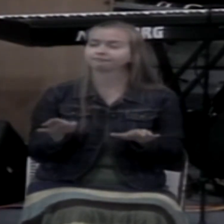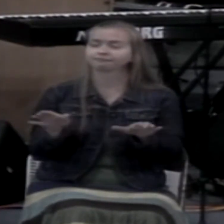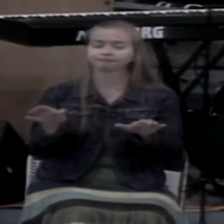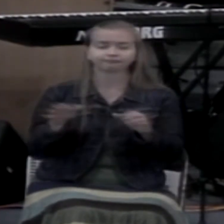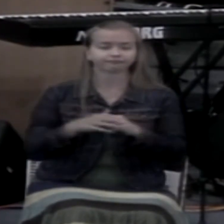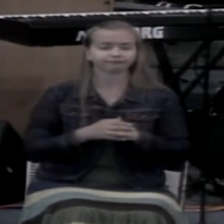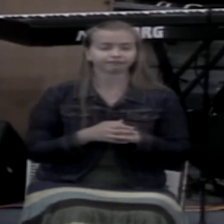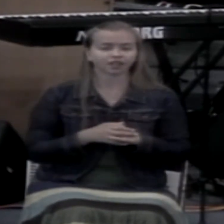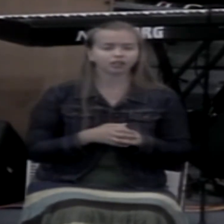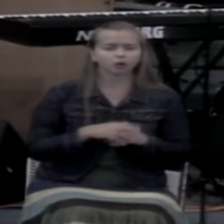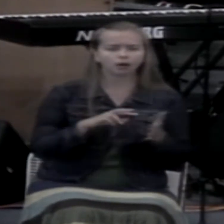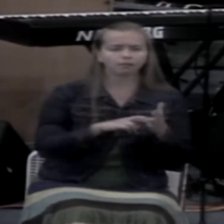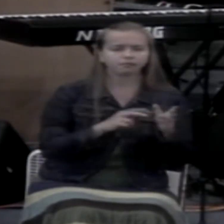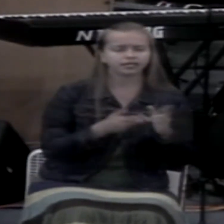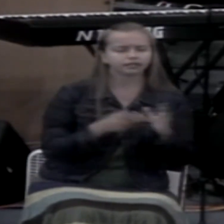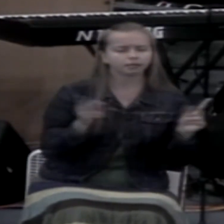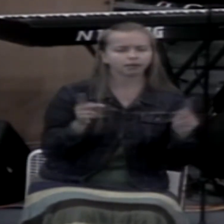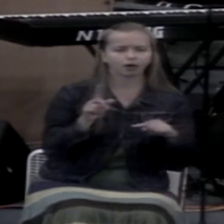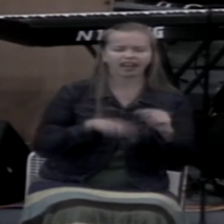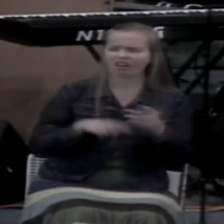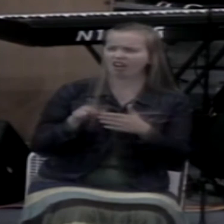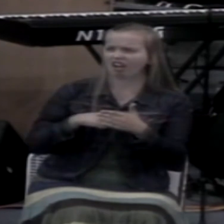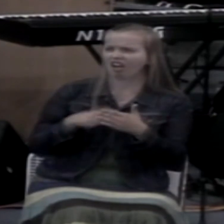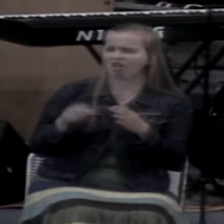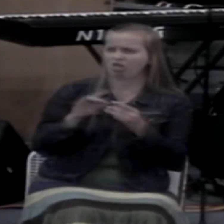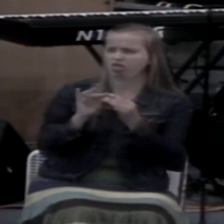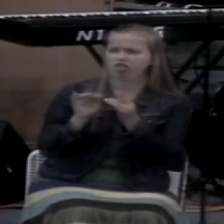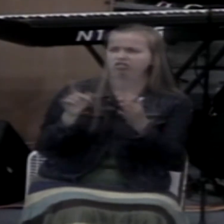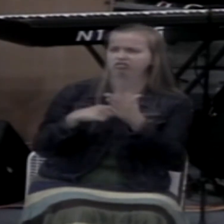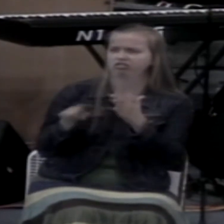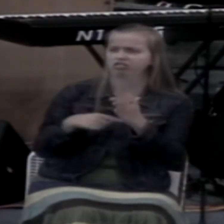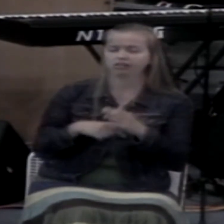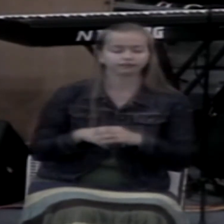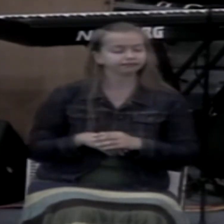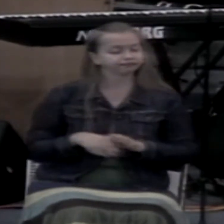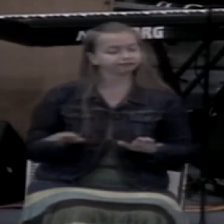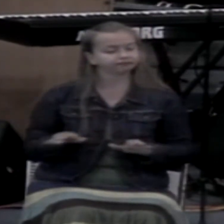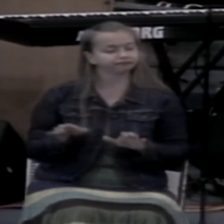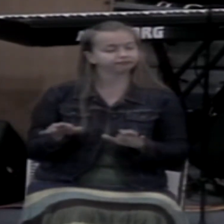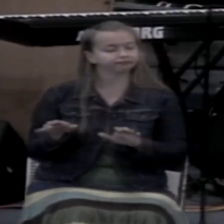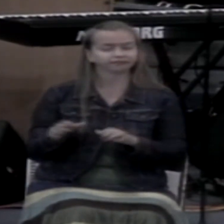to follow the ordinances of God. He taught us how to do it.